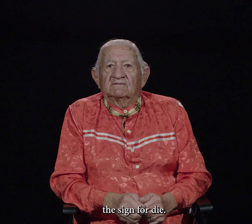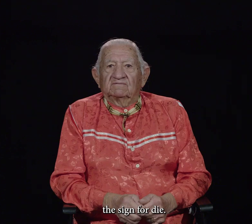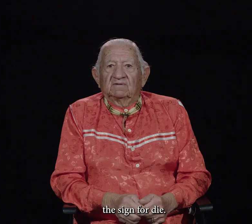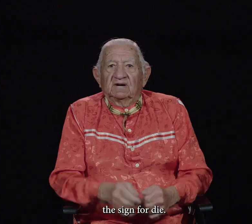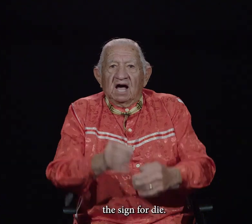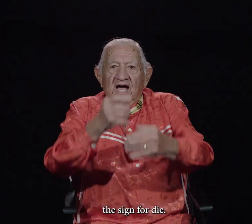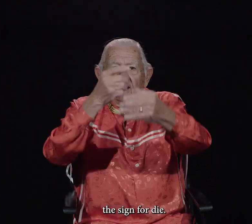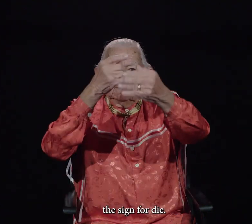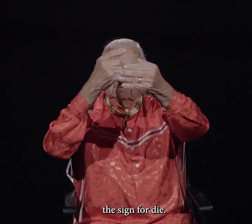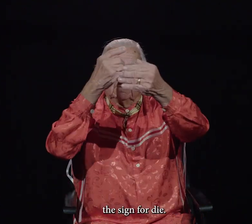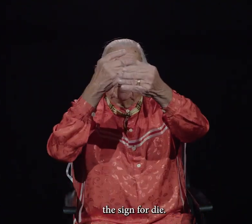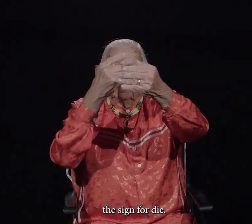for die